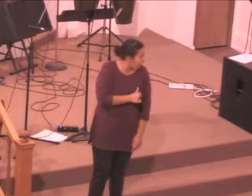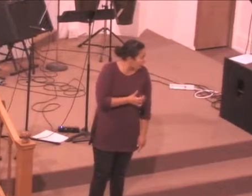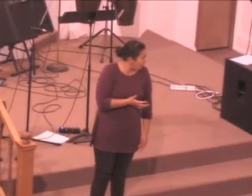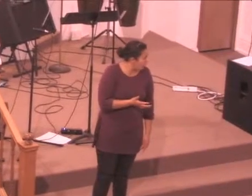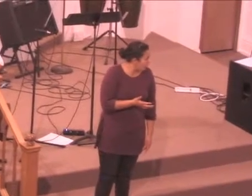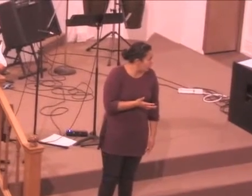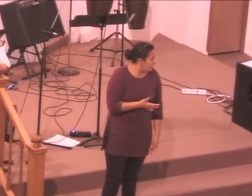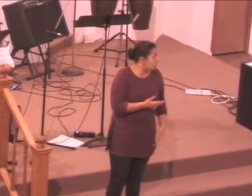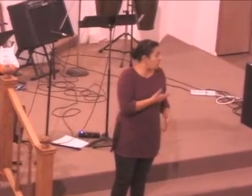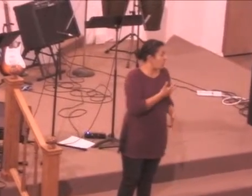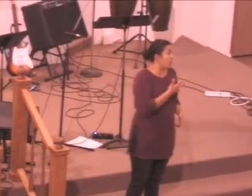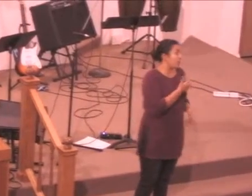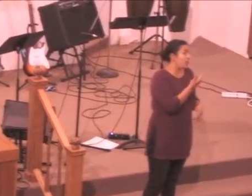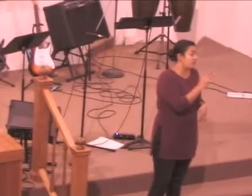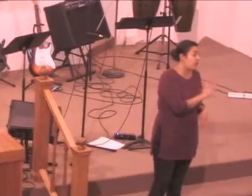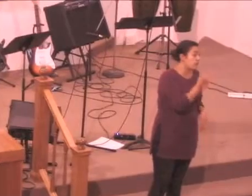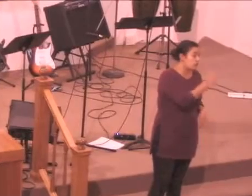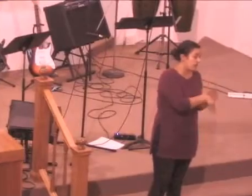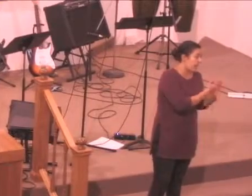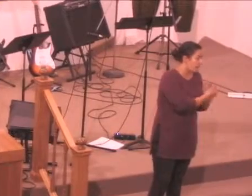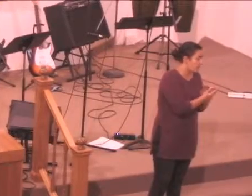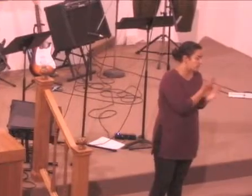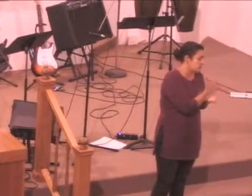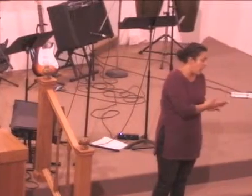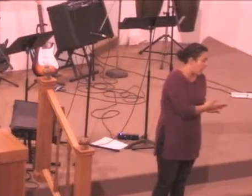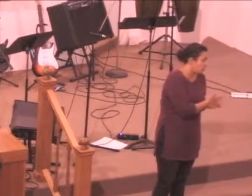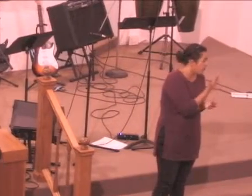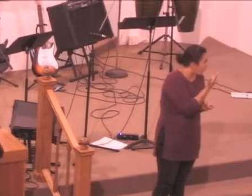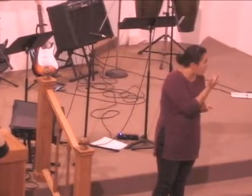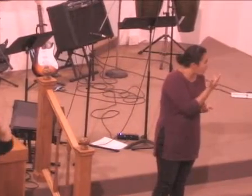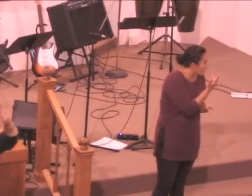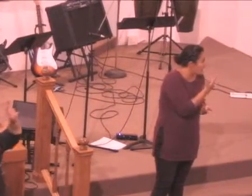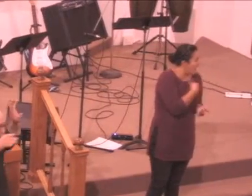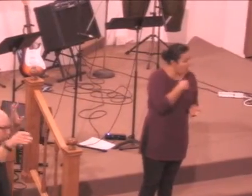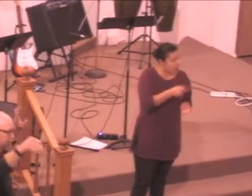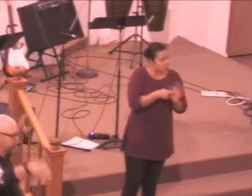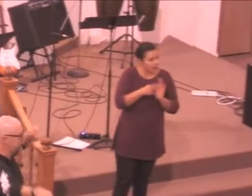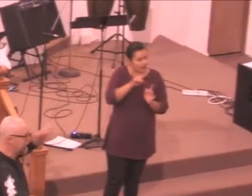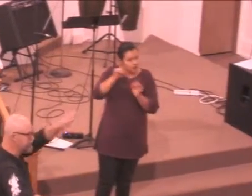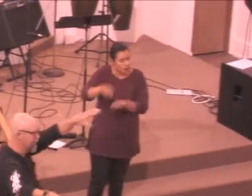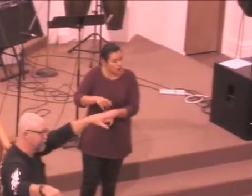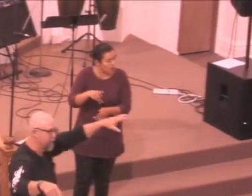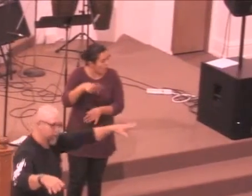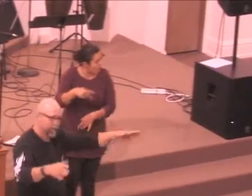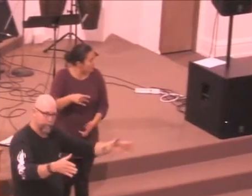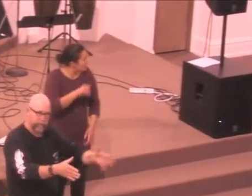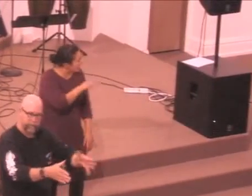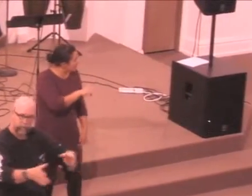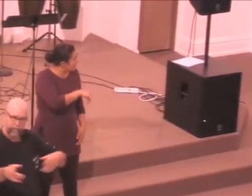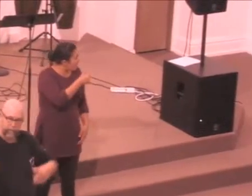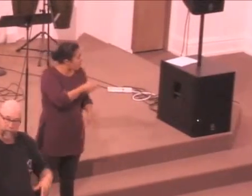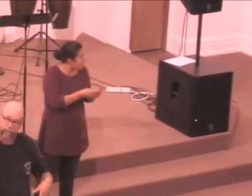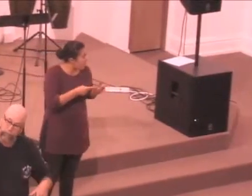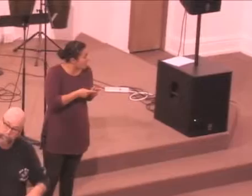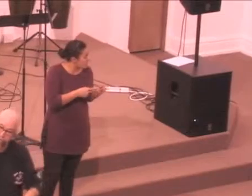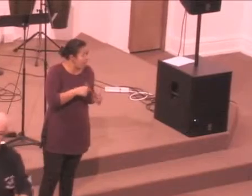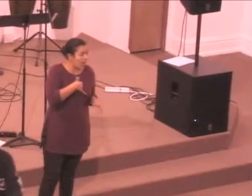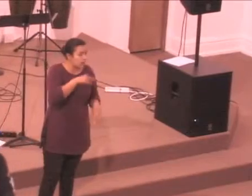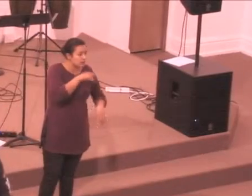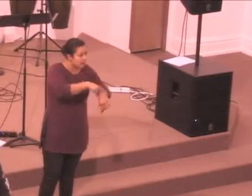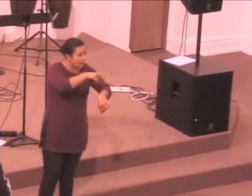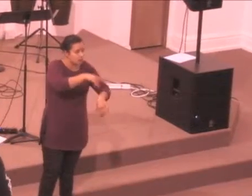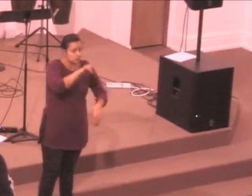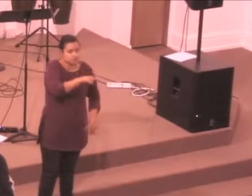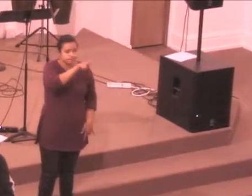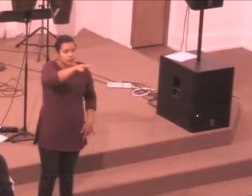in the airplane in Great Falls, because I would have never went to Portland if I'd have been on time to Seattle, Sacramento, and I never went to Portland, and I never would have met